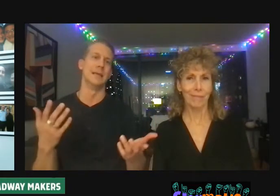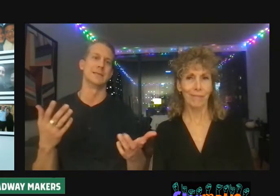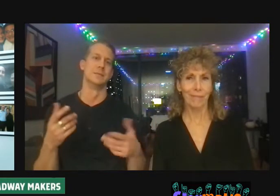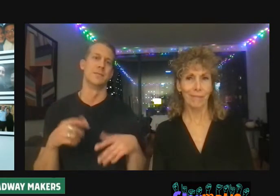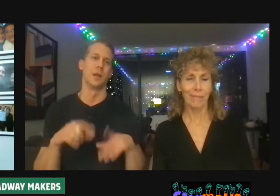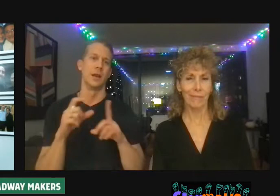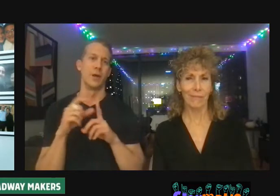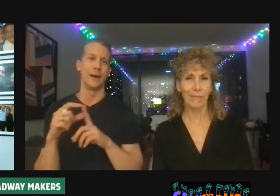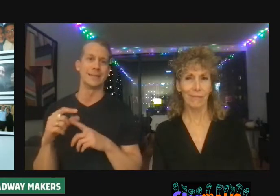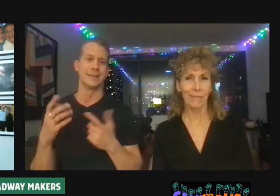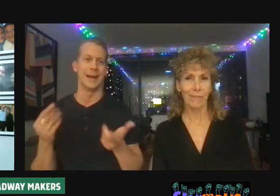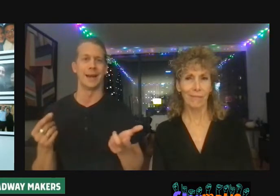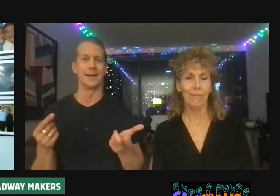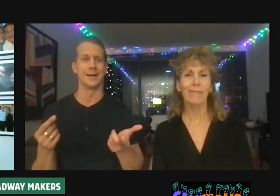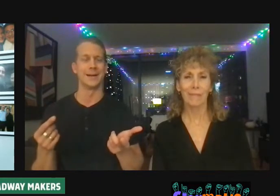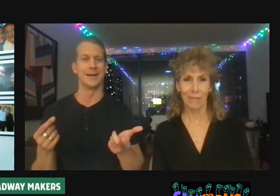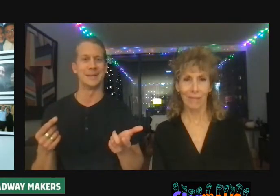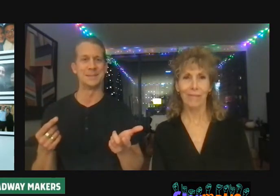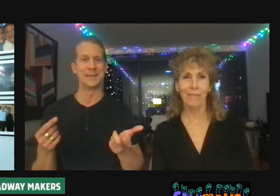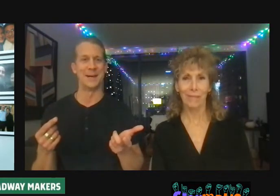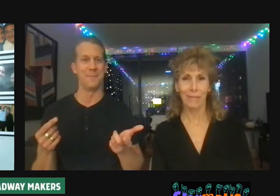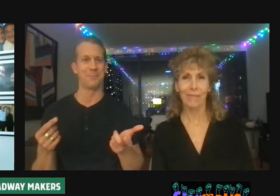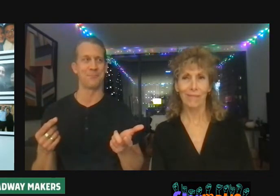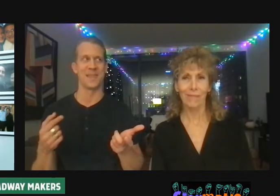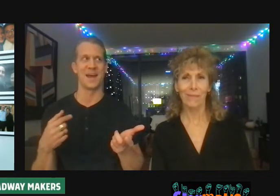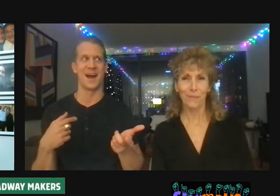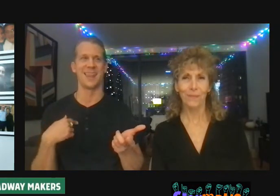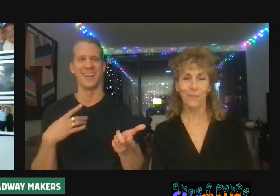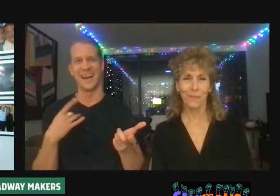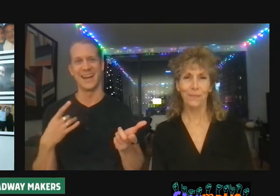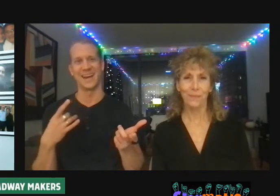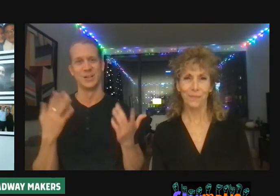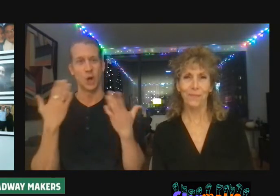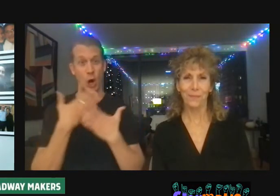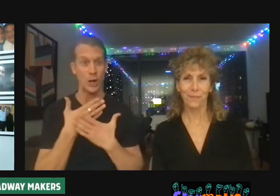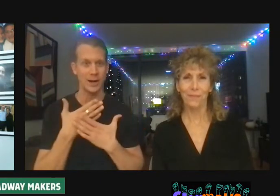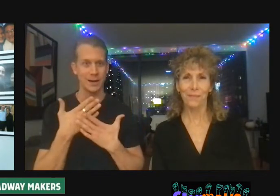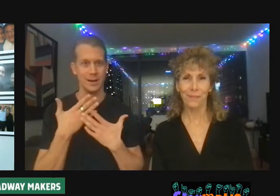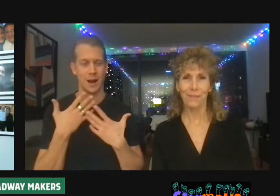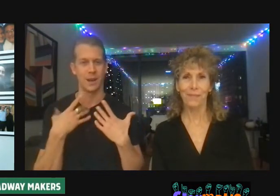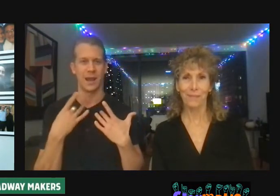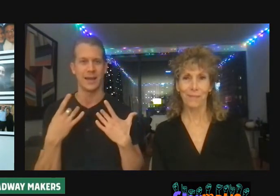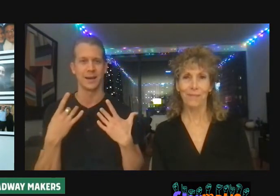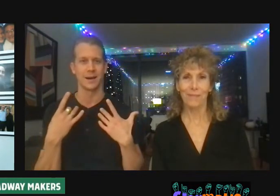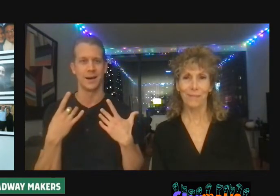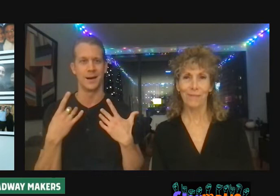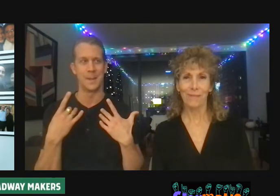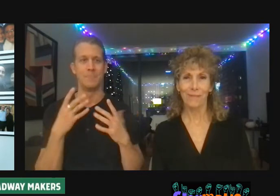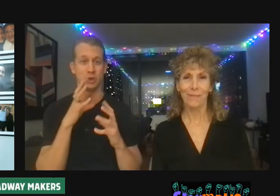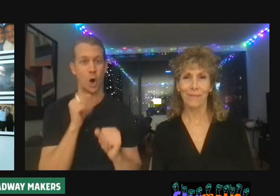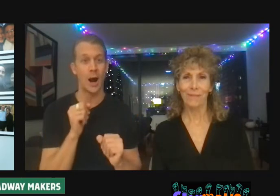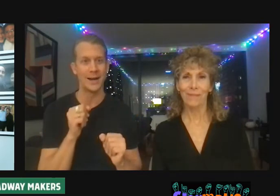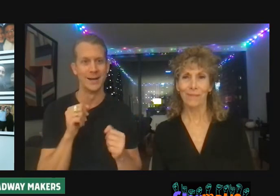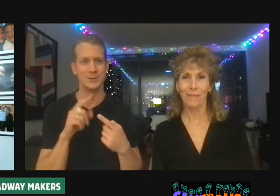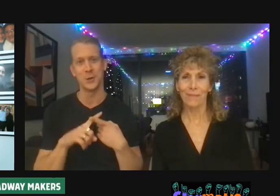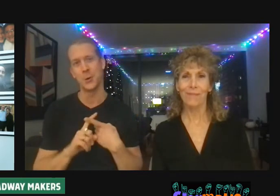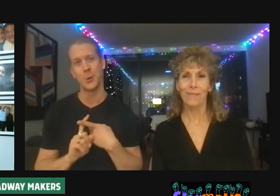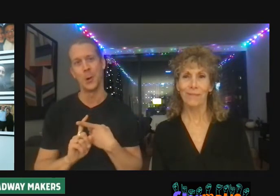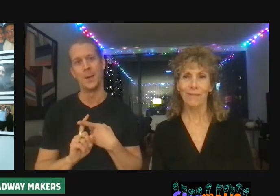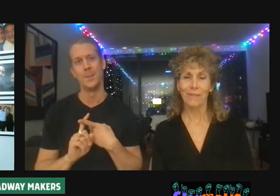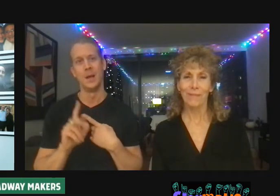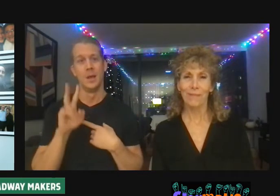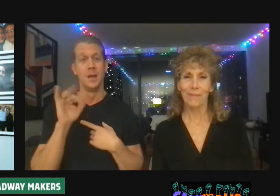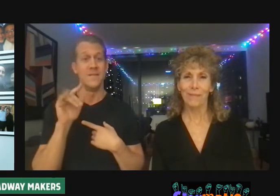Again, it's the lyric, and I like dark. I like, I'm drawn